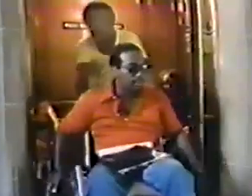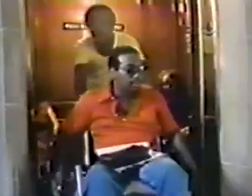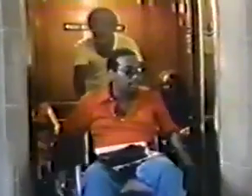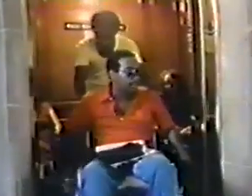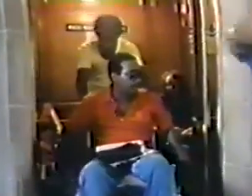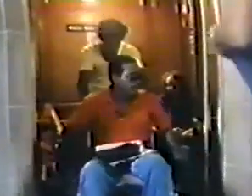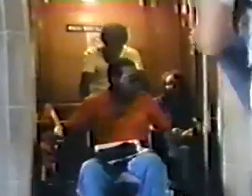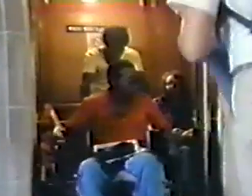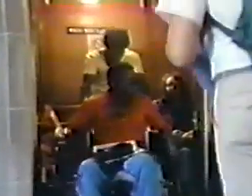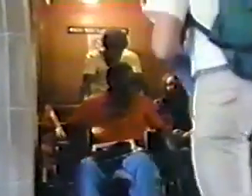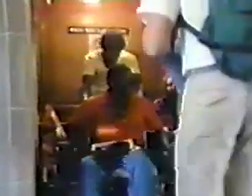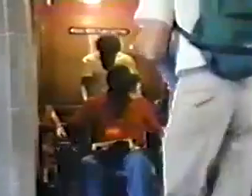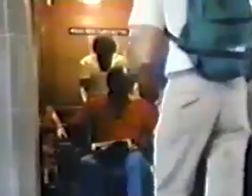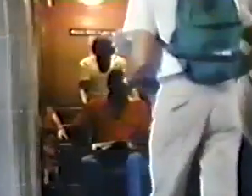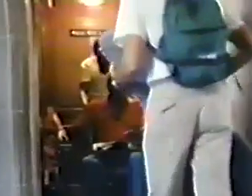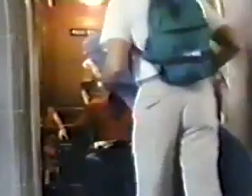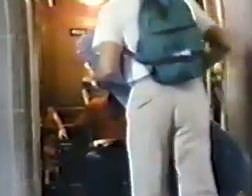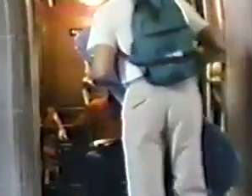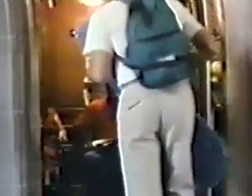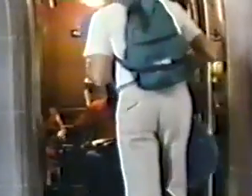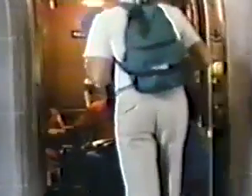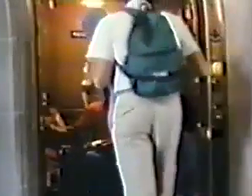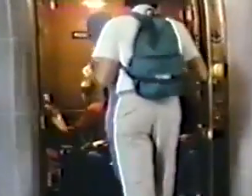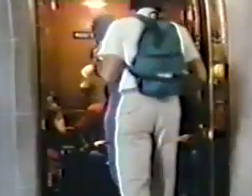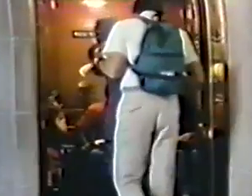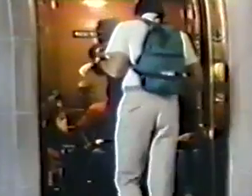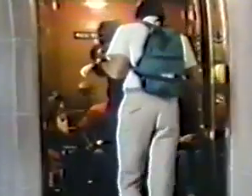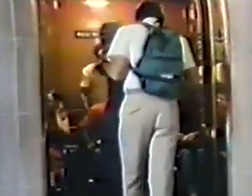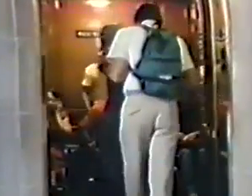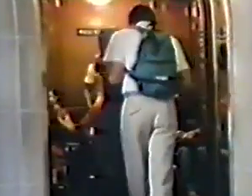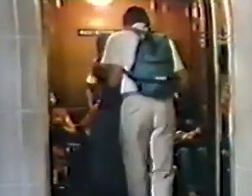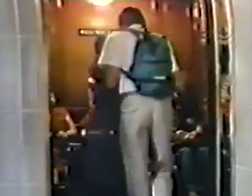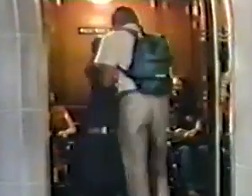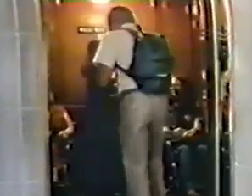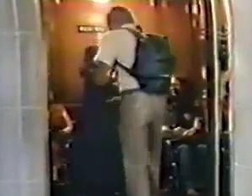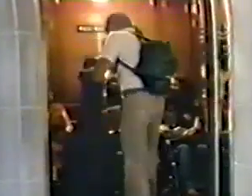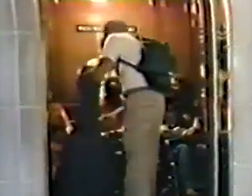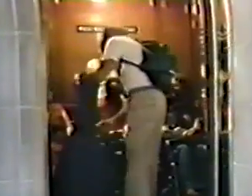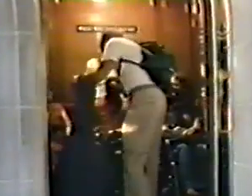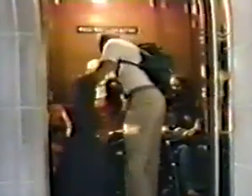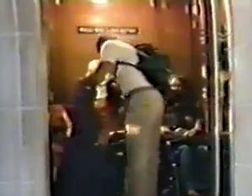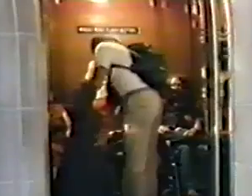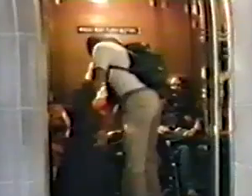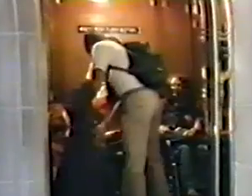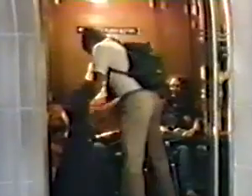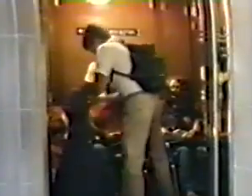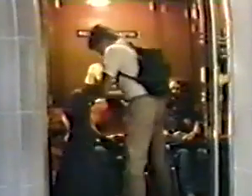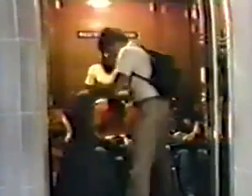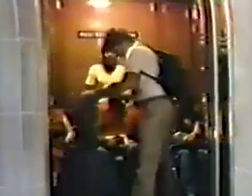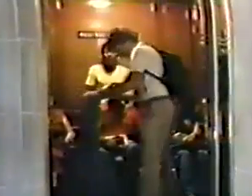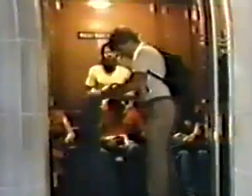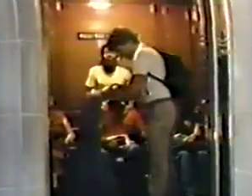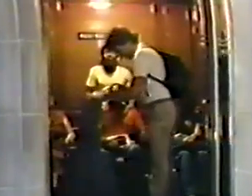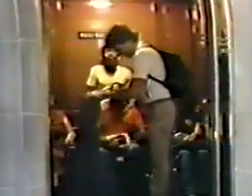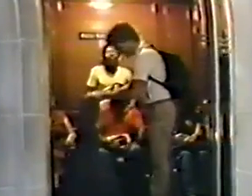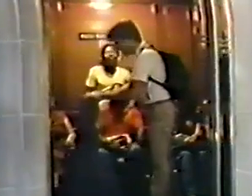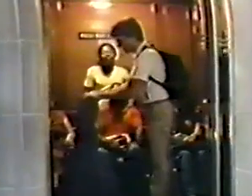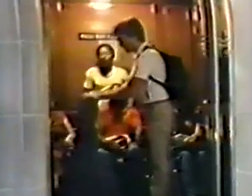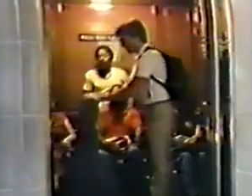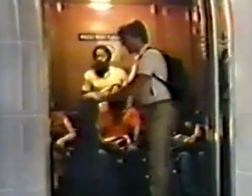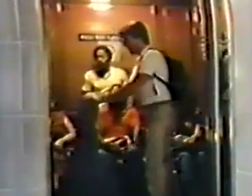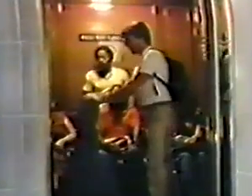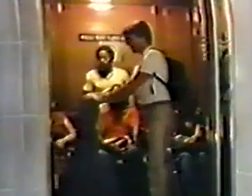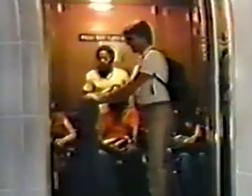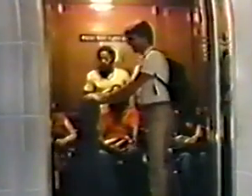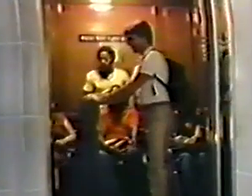people who were blind and in wheelchairs and people who were deaf and in wheelchairs. And you just think of the kind of disability that you would